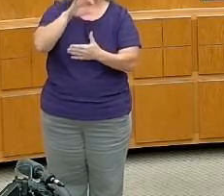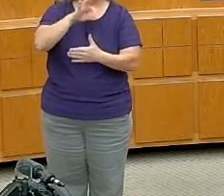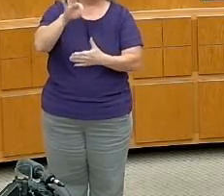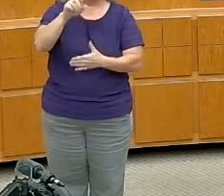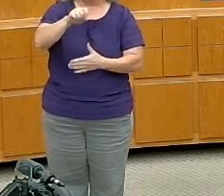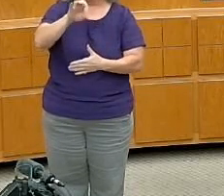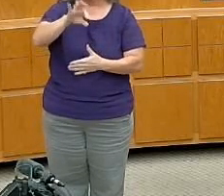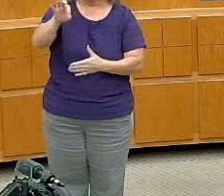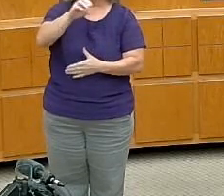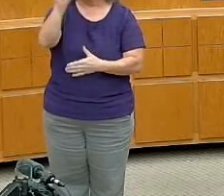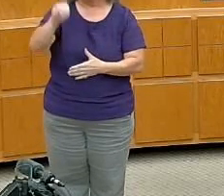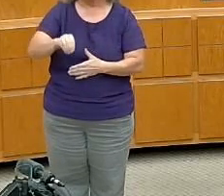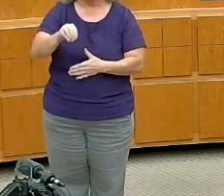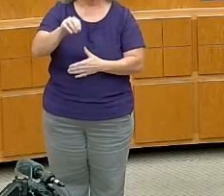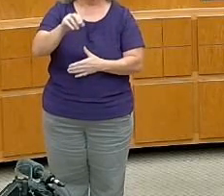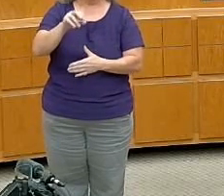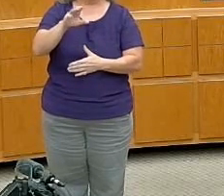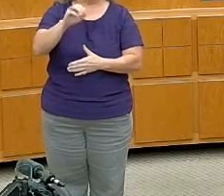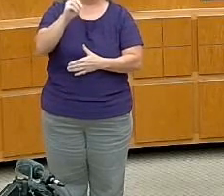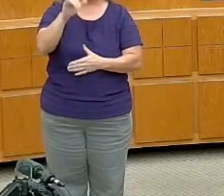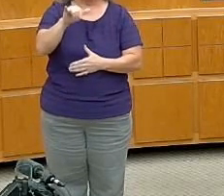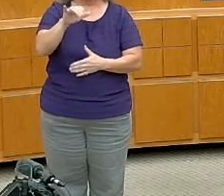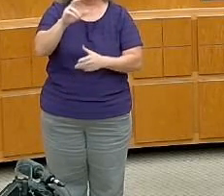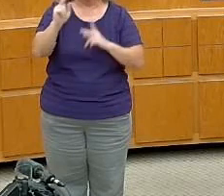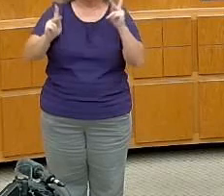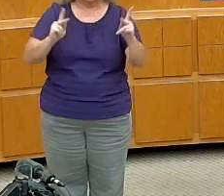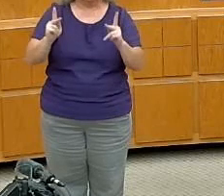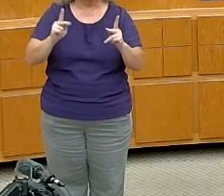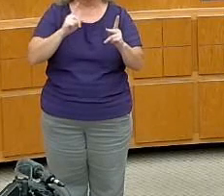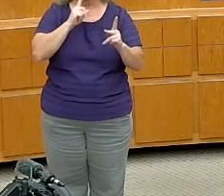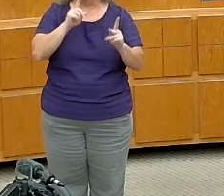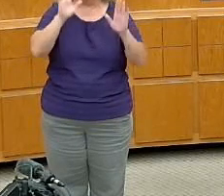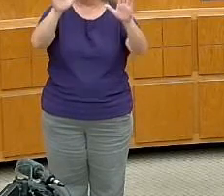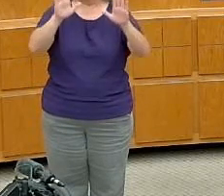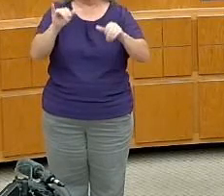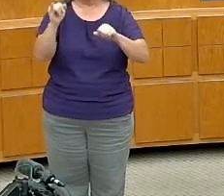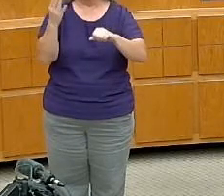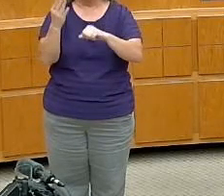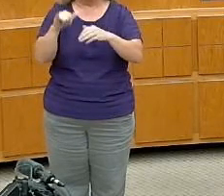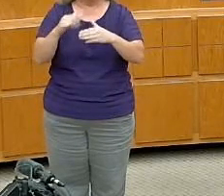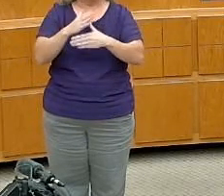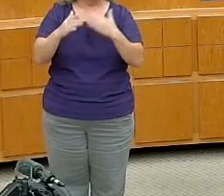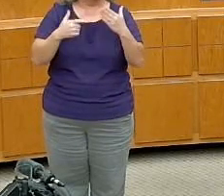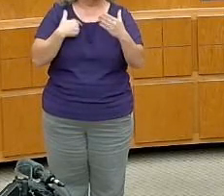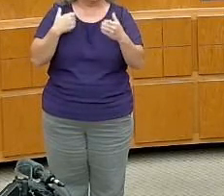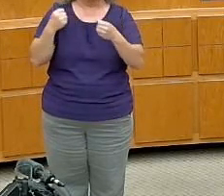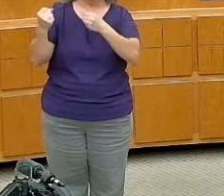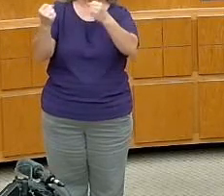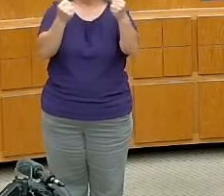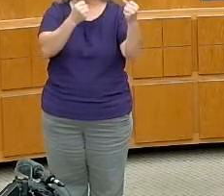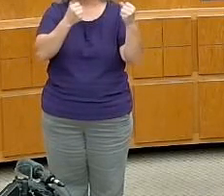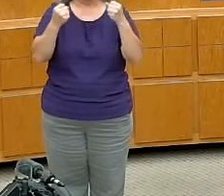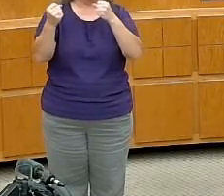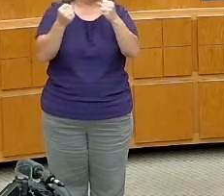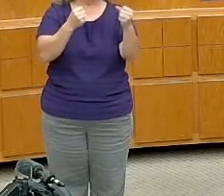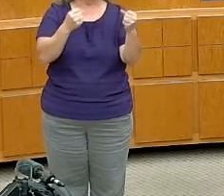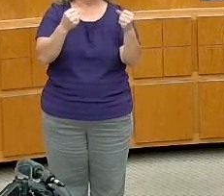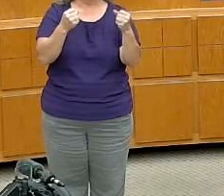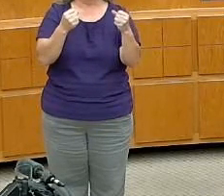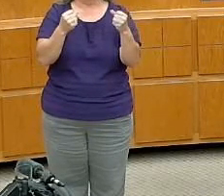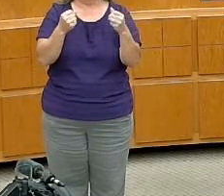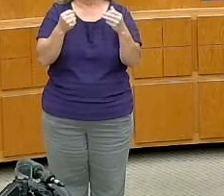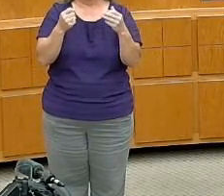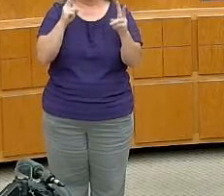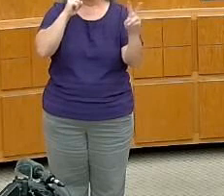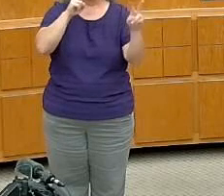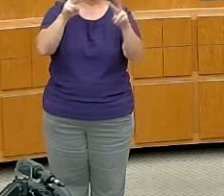99.99% of Nueces County citizens who really did a great job this weekend as we drove around in Easter weekend compliance. It just